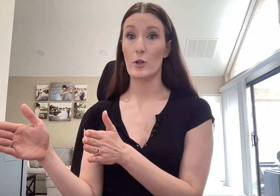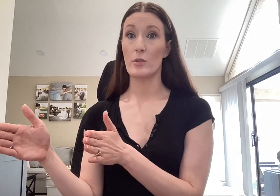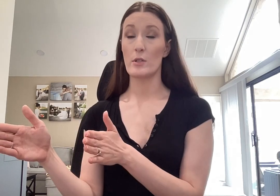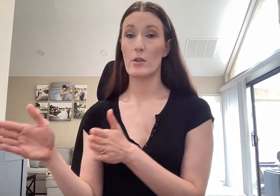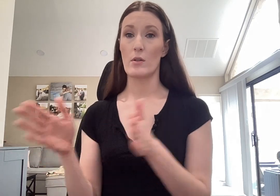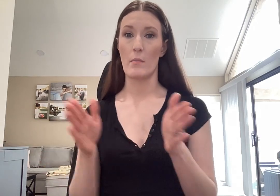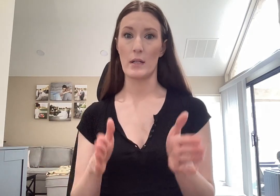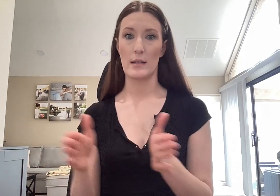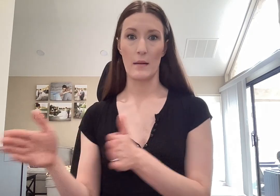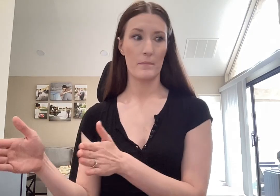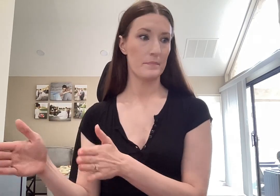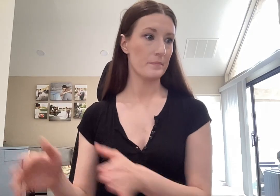them to your dominant side.